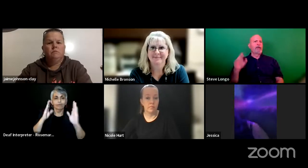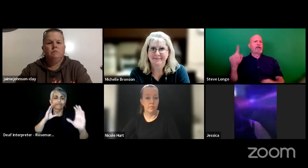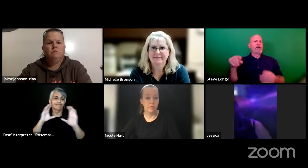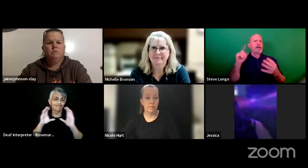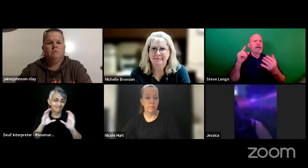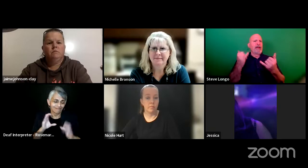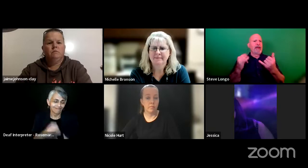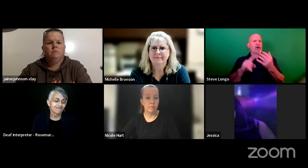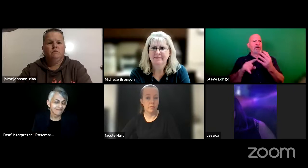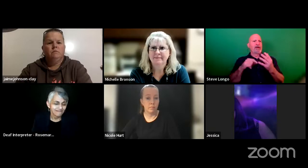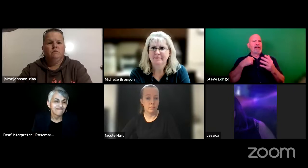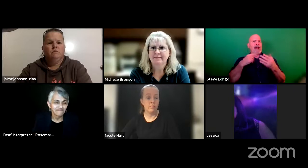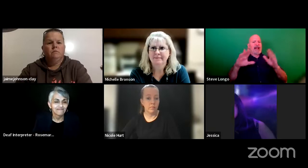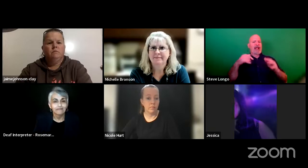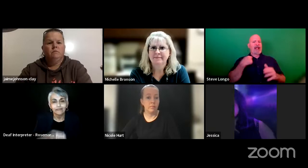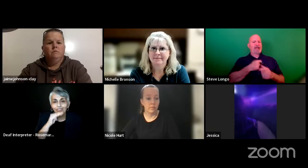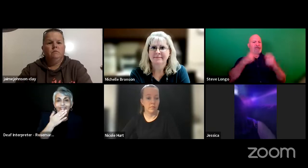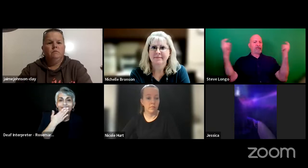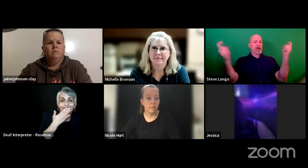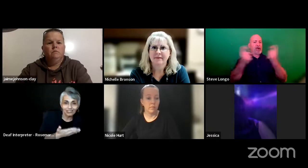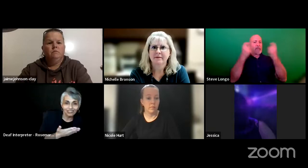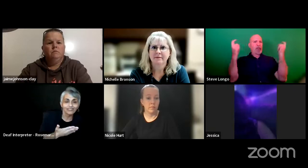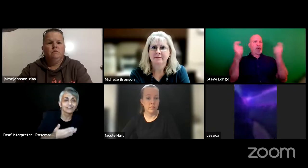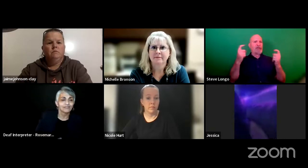executive director also be part of that.